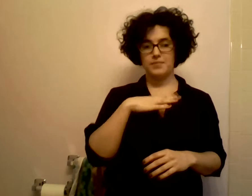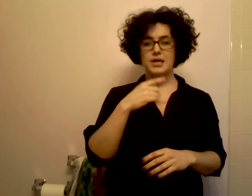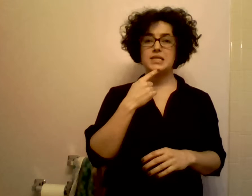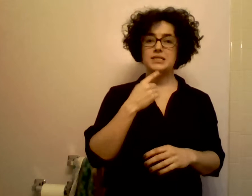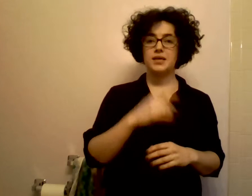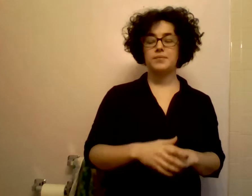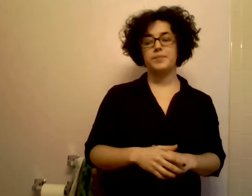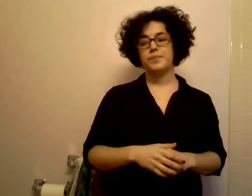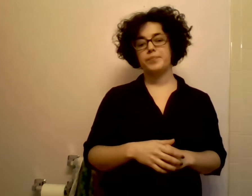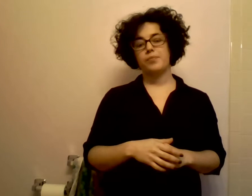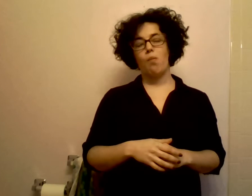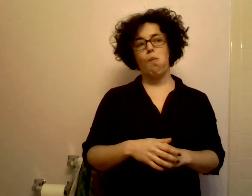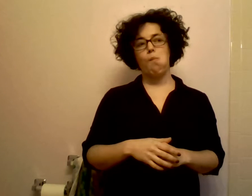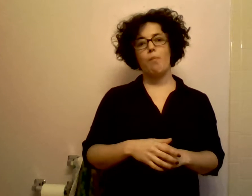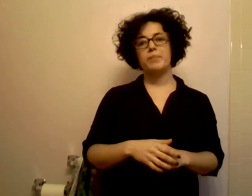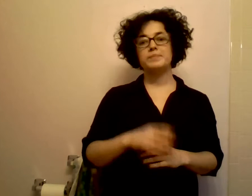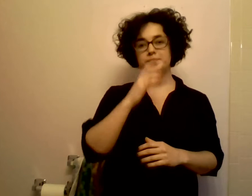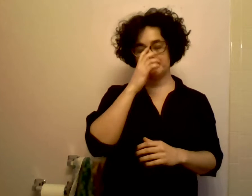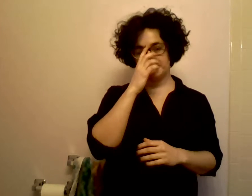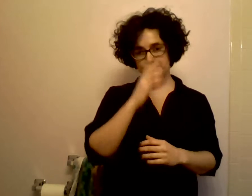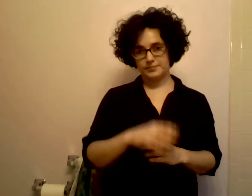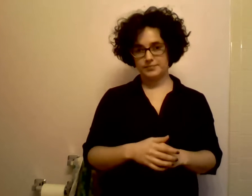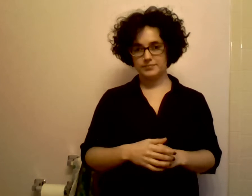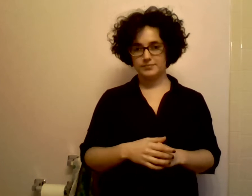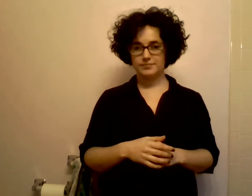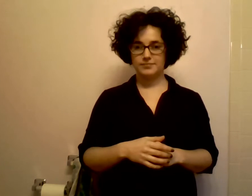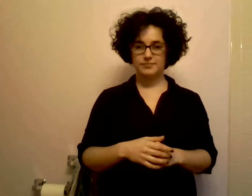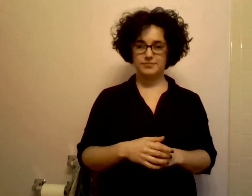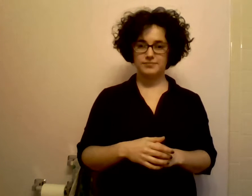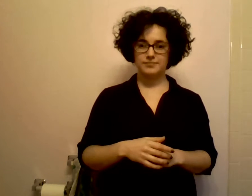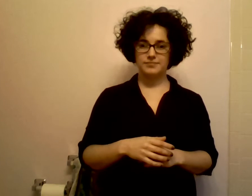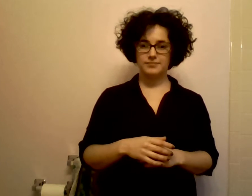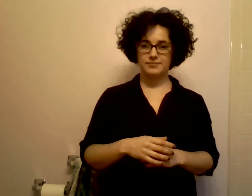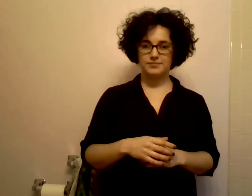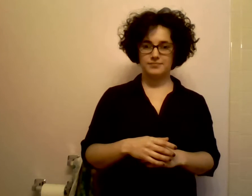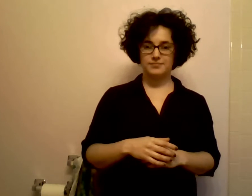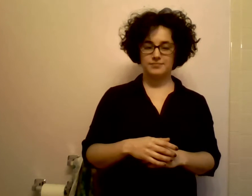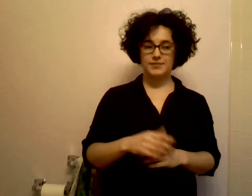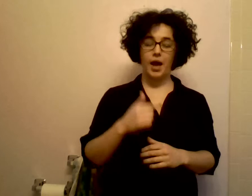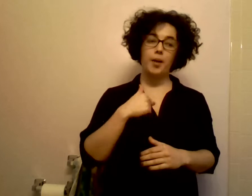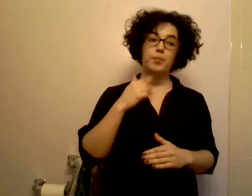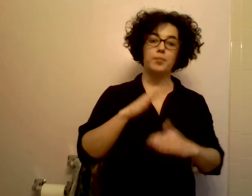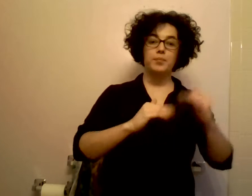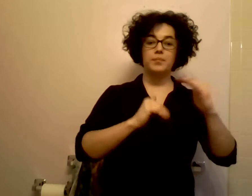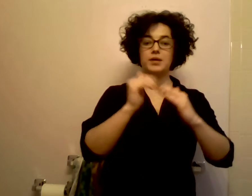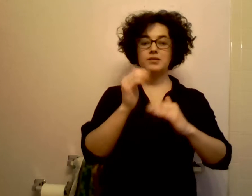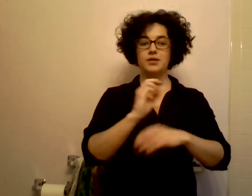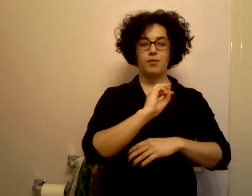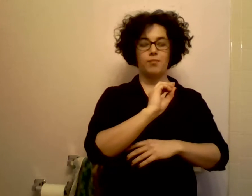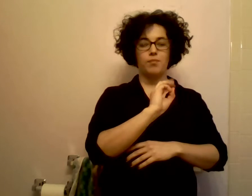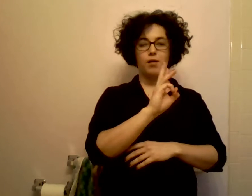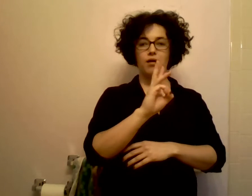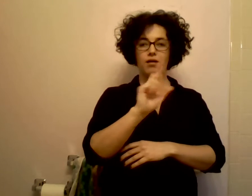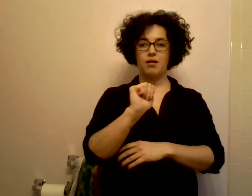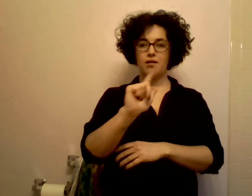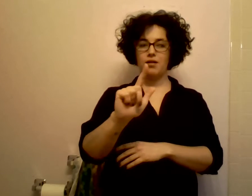brick mason looked kindly at the boy and said, "I'm building a wall." The little boy approached the third brick